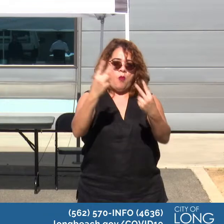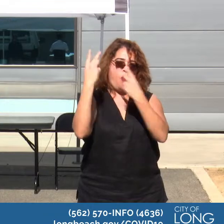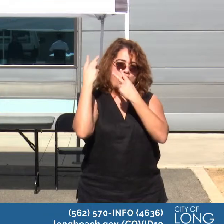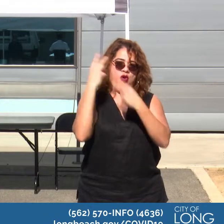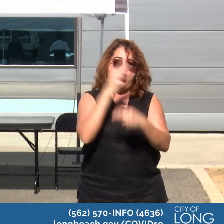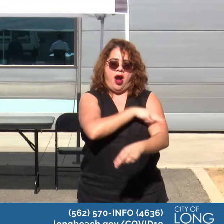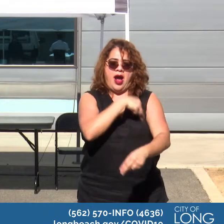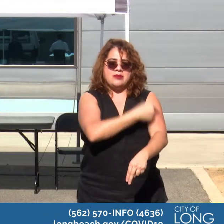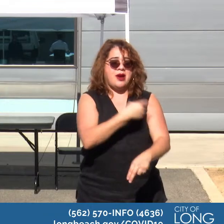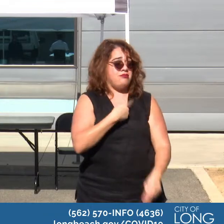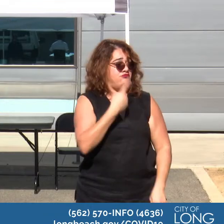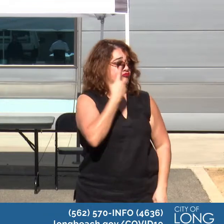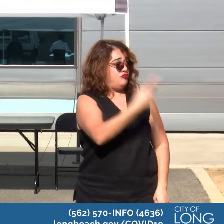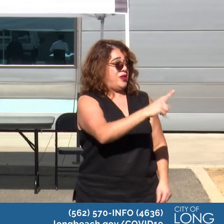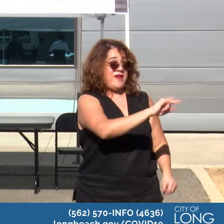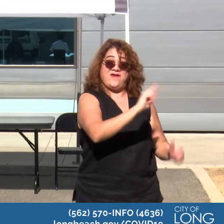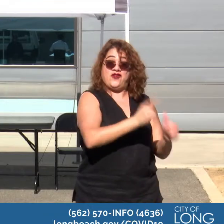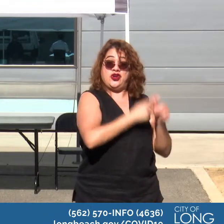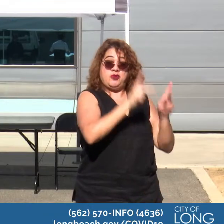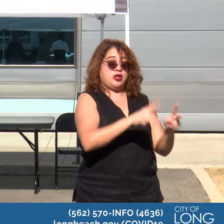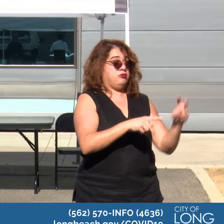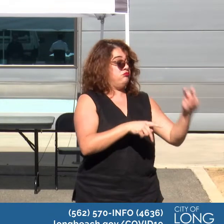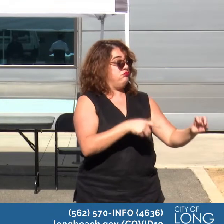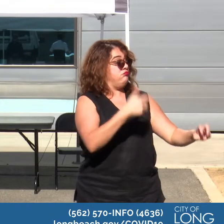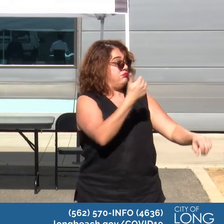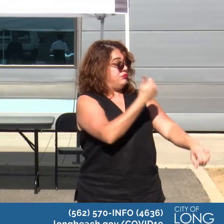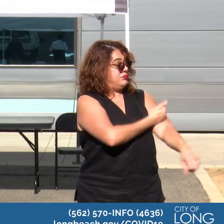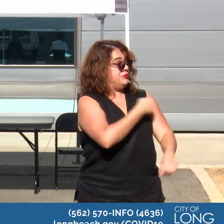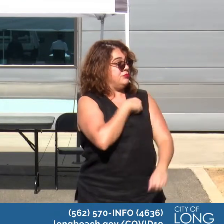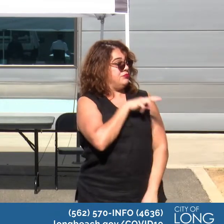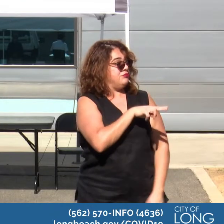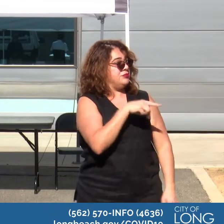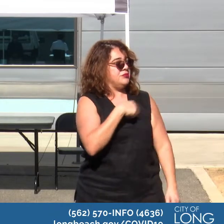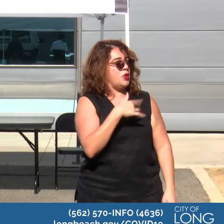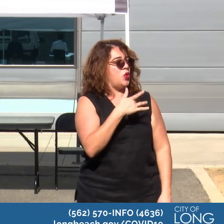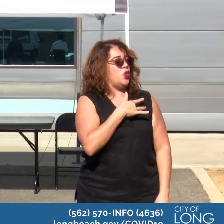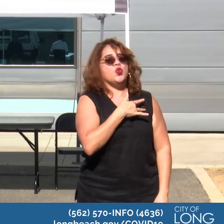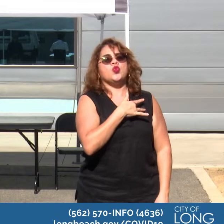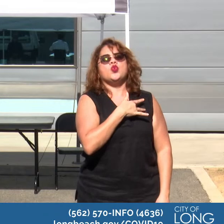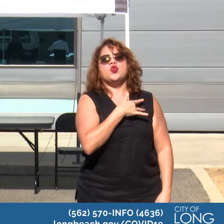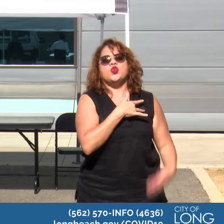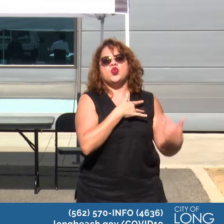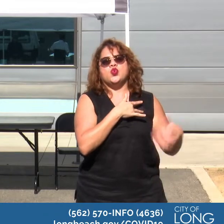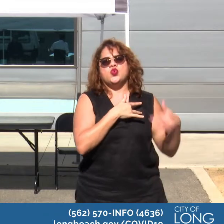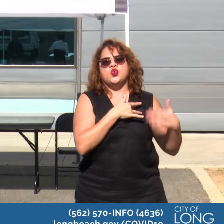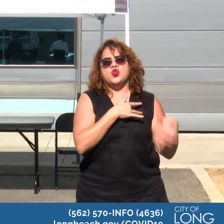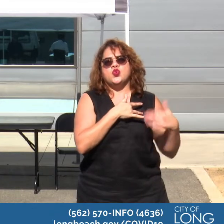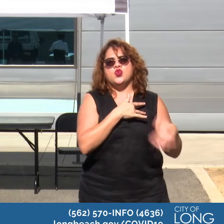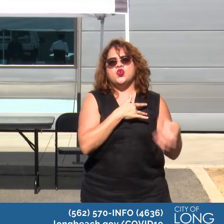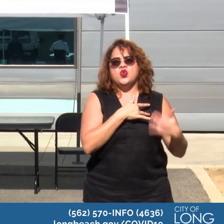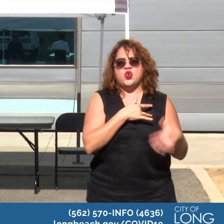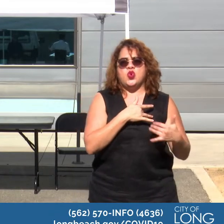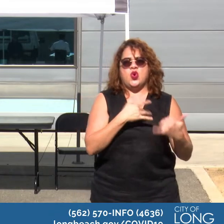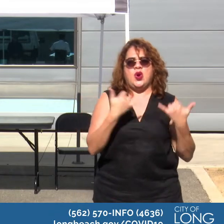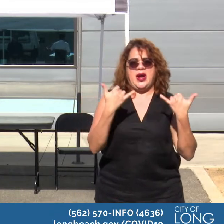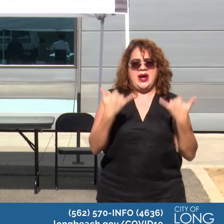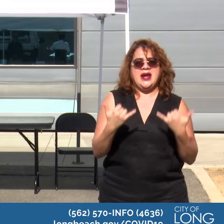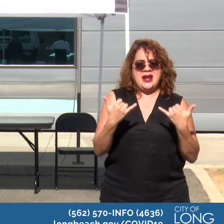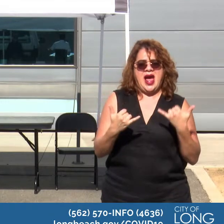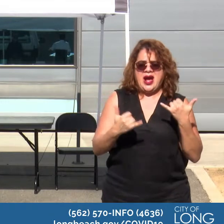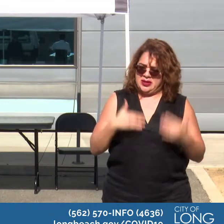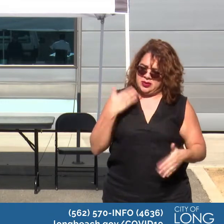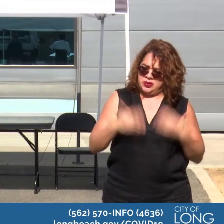and thousands and thousands of folks get vaccinated over the last month. And so to be here at this point now where we are moving through now this next phase